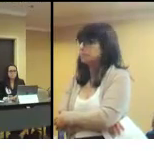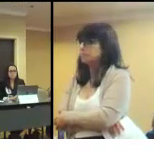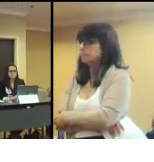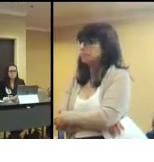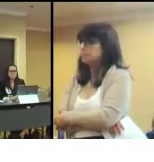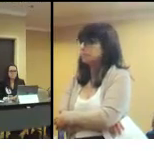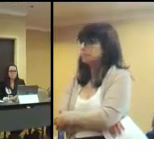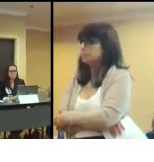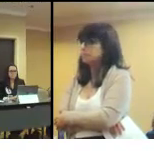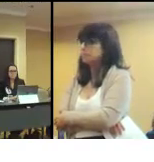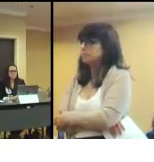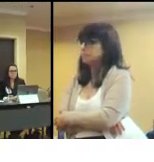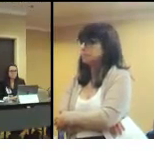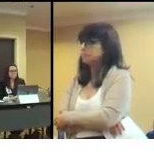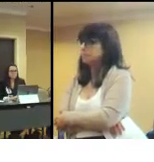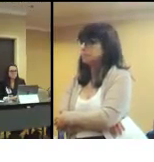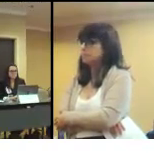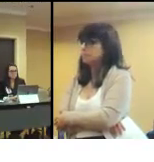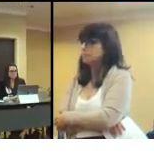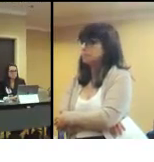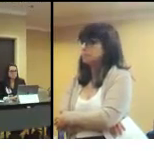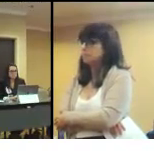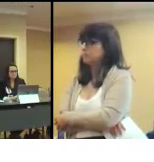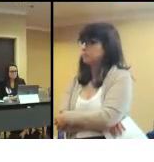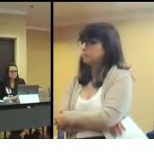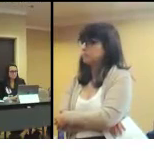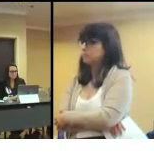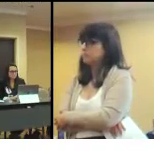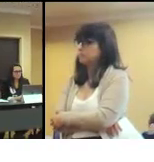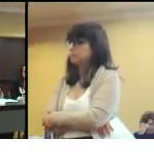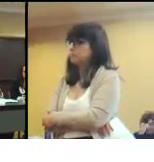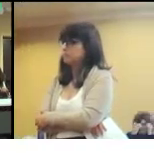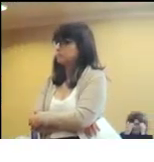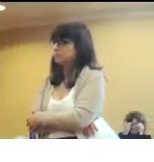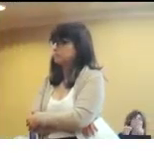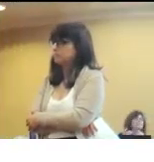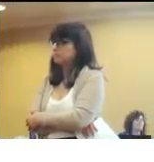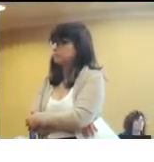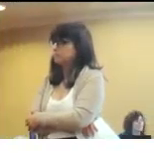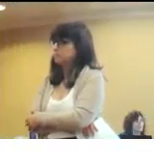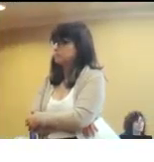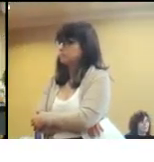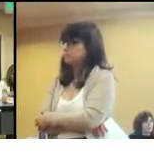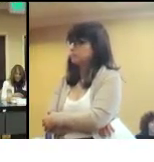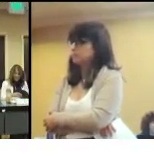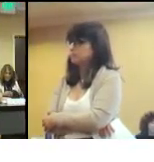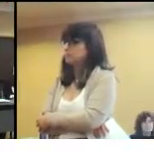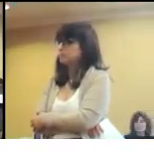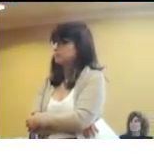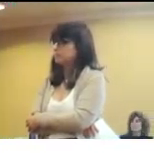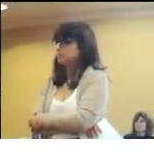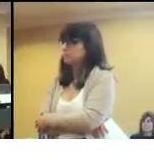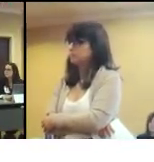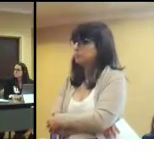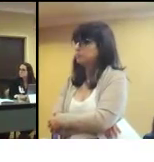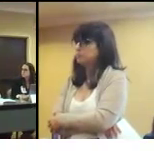And some of you might remember that back in 2022, the legislature passed a bill that required